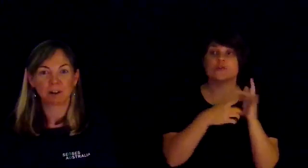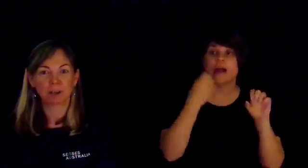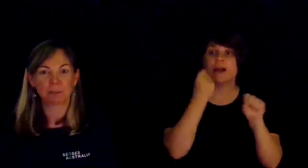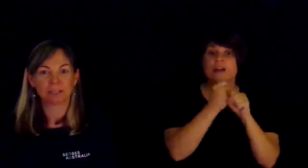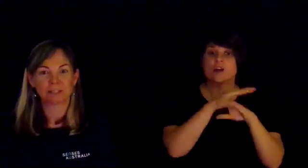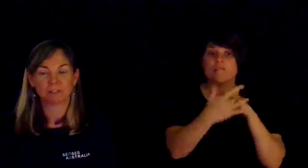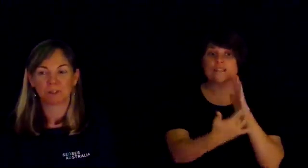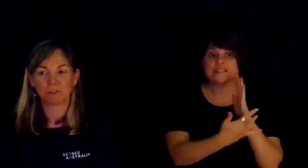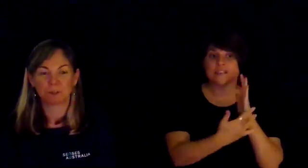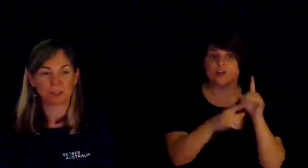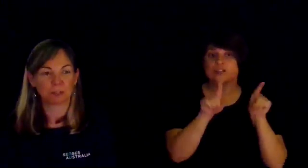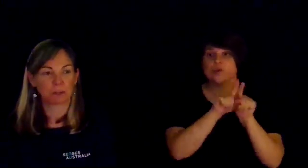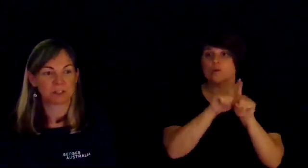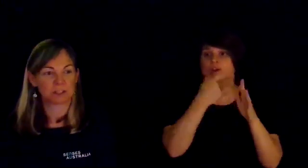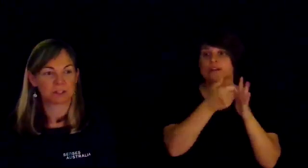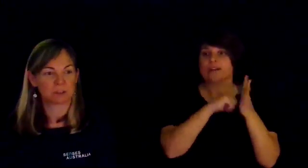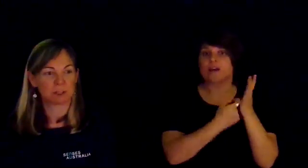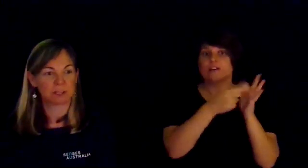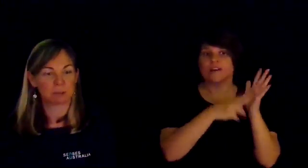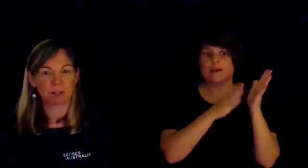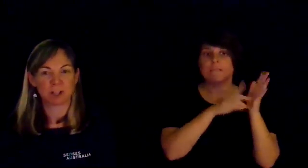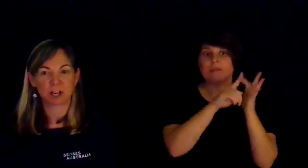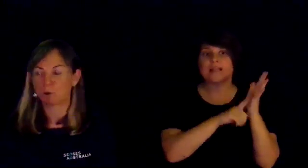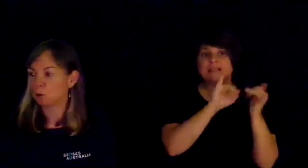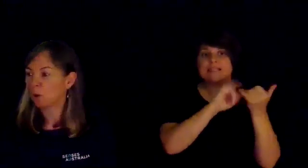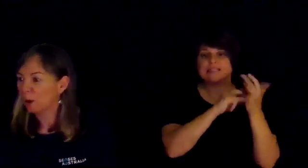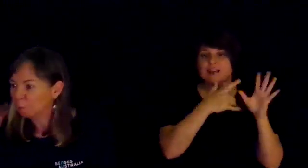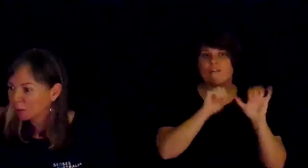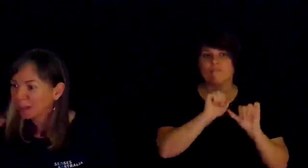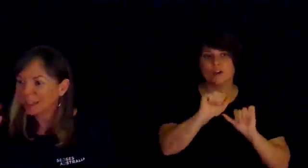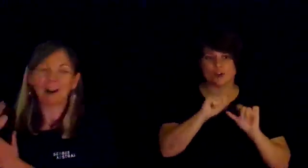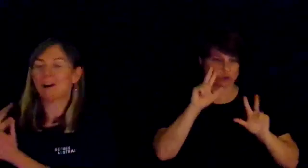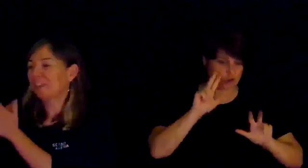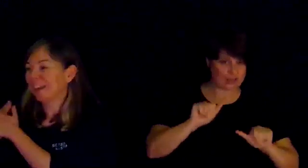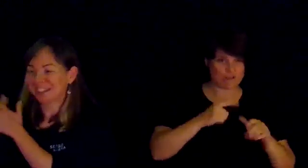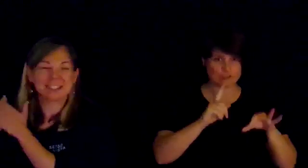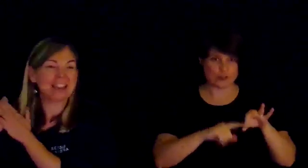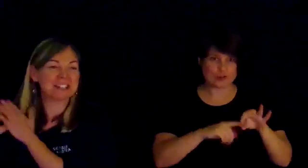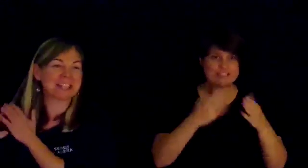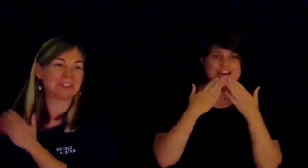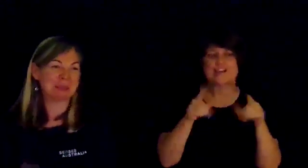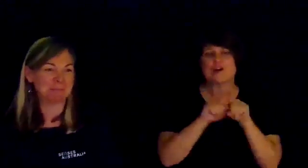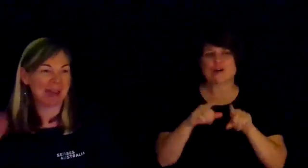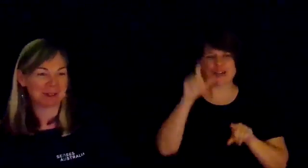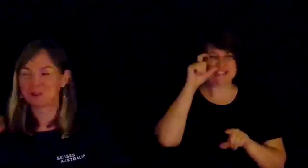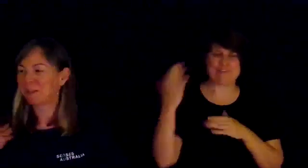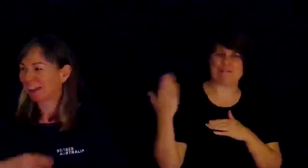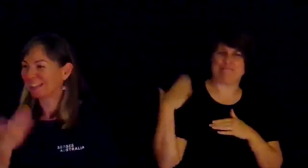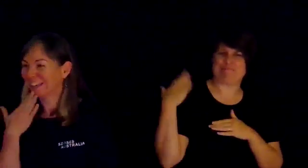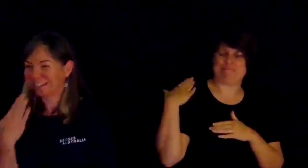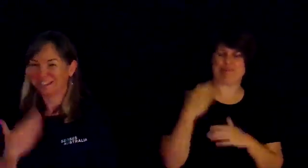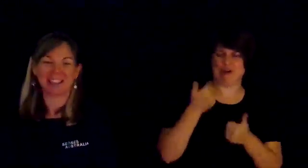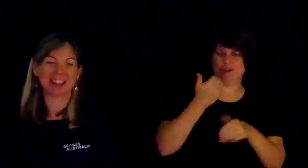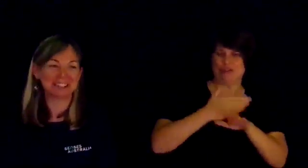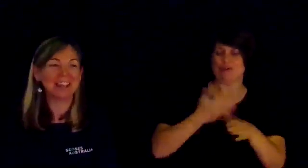you to Karen and Melissa for fielding the questions. I really appreciate all your help. Oh, thanks. And David's giving me a pat on the